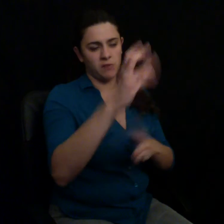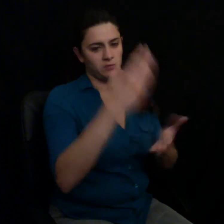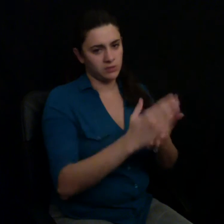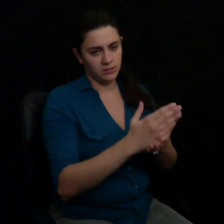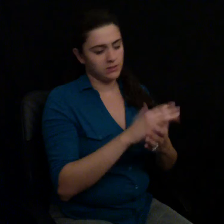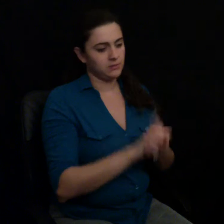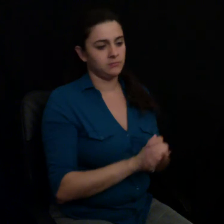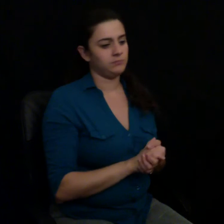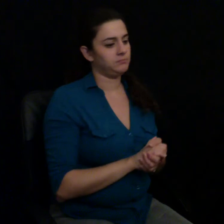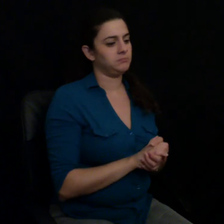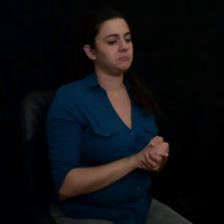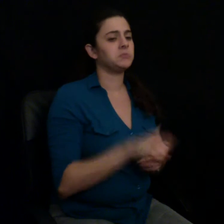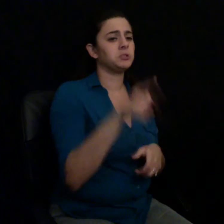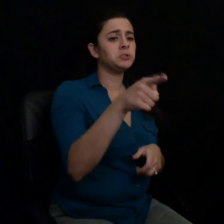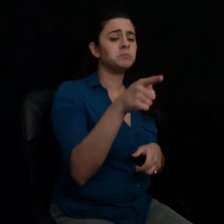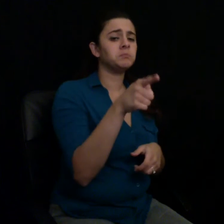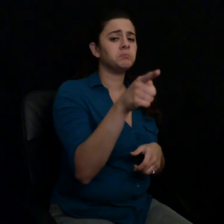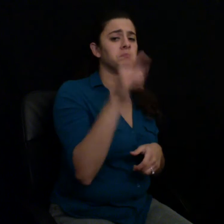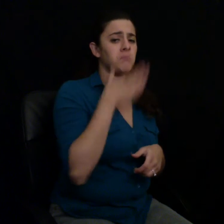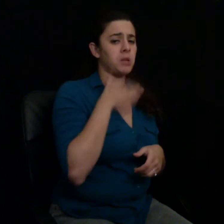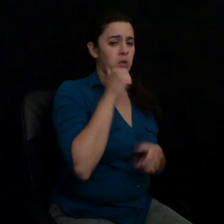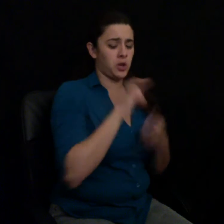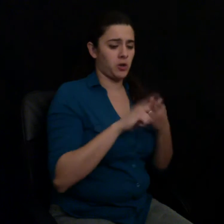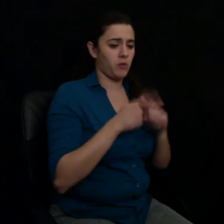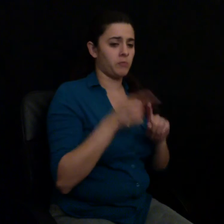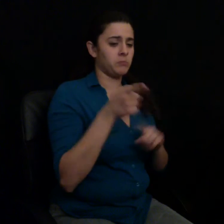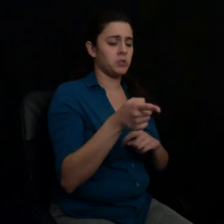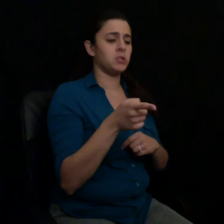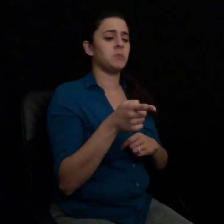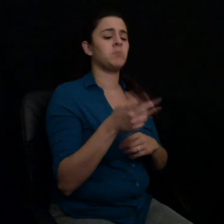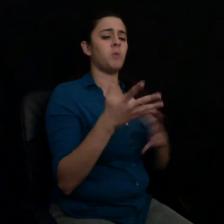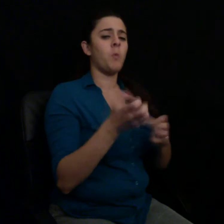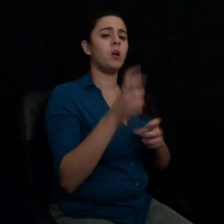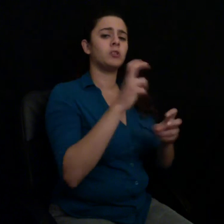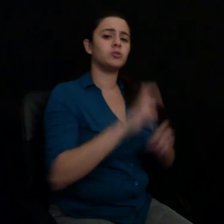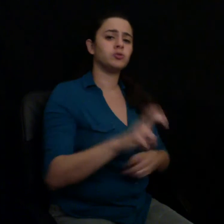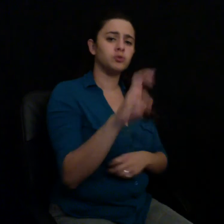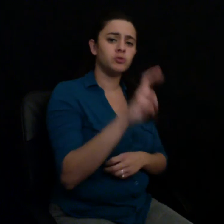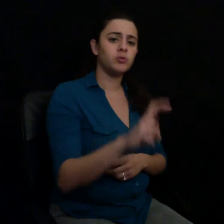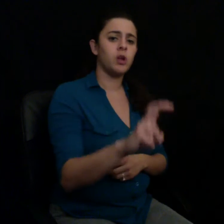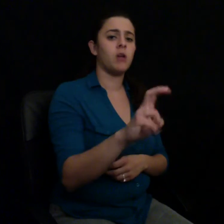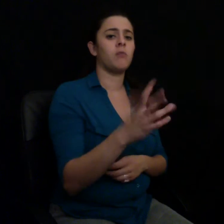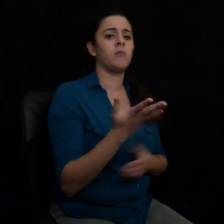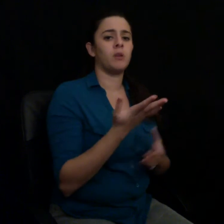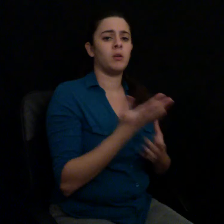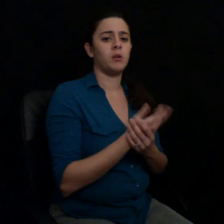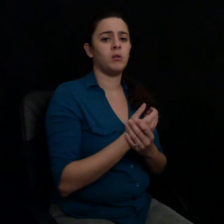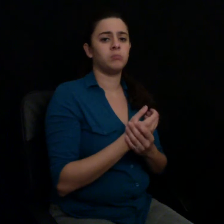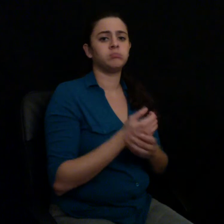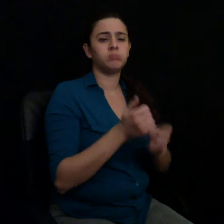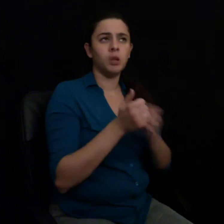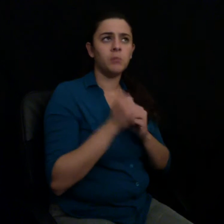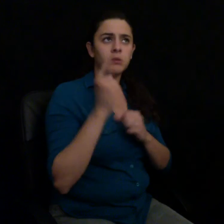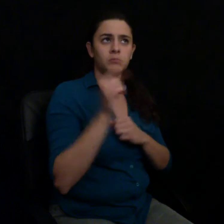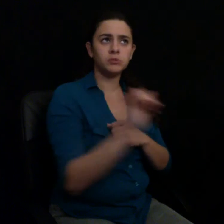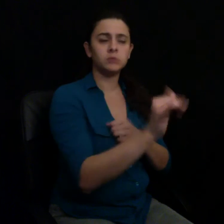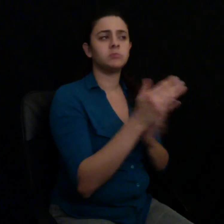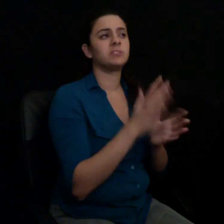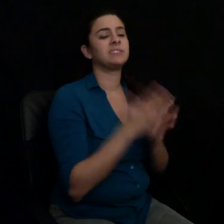travel for the rest of her life, too. I mean, now, of course, this doesn't involve hopping trains or hitchhiking a lot. That's